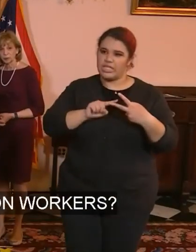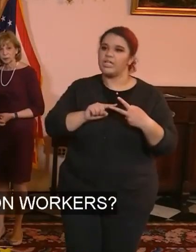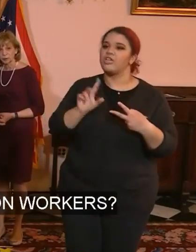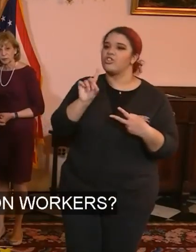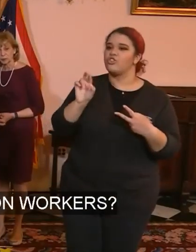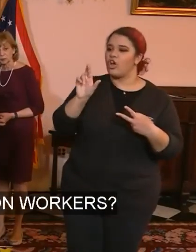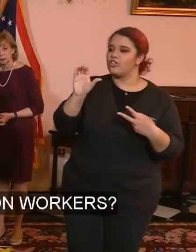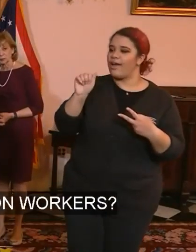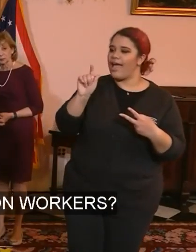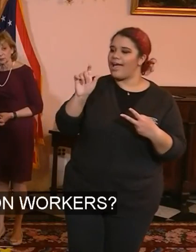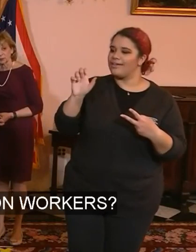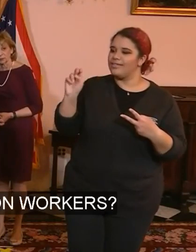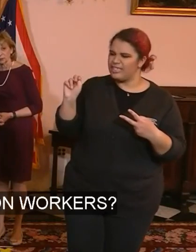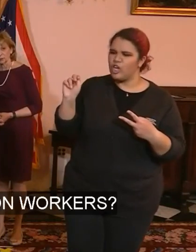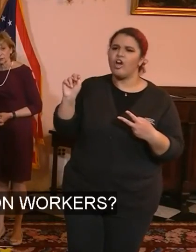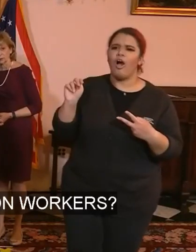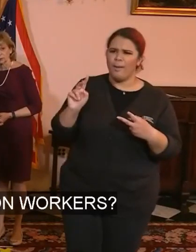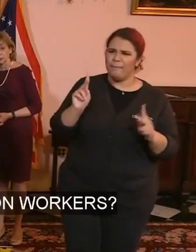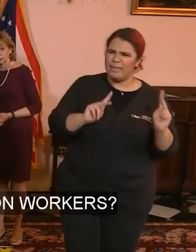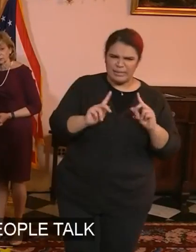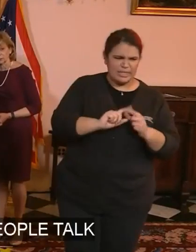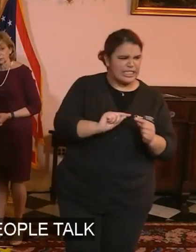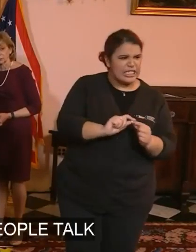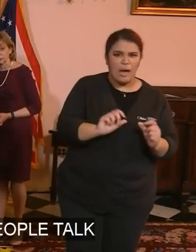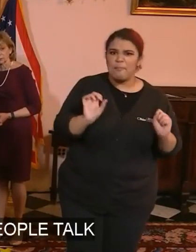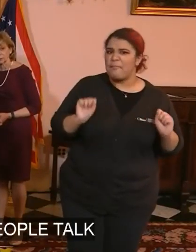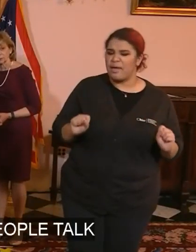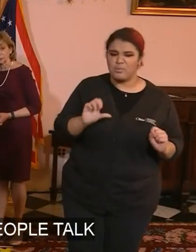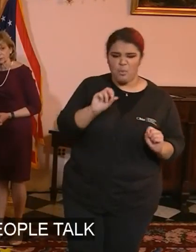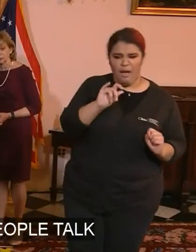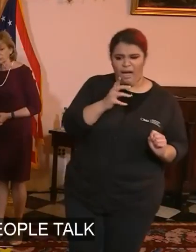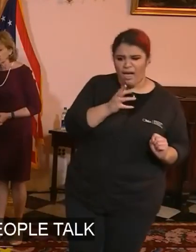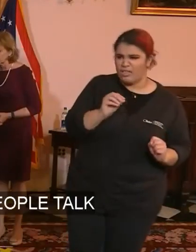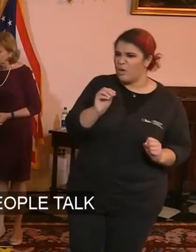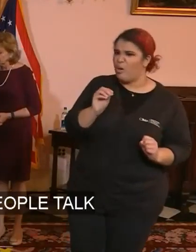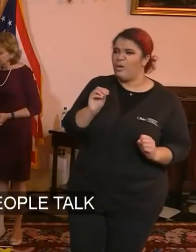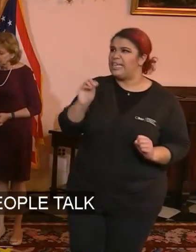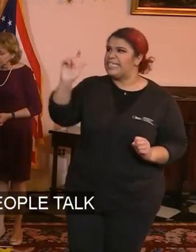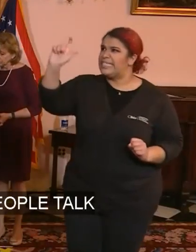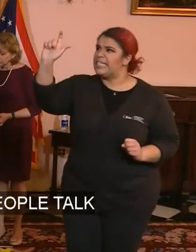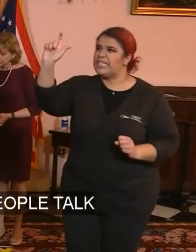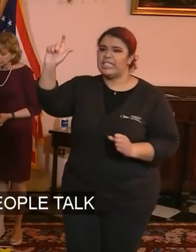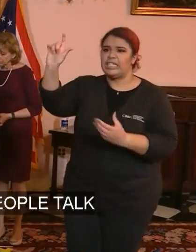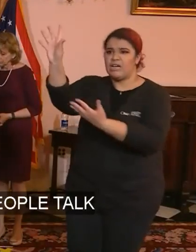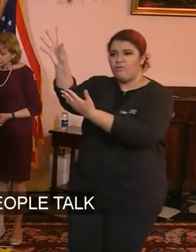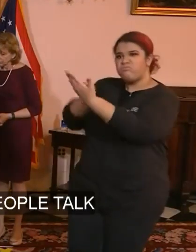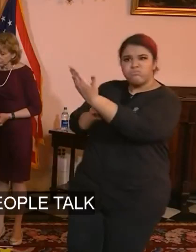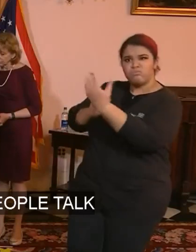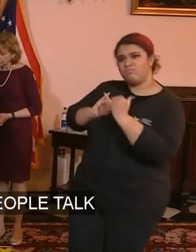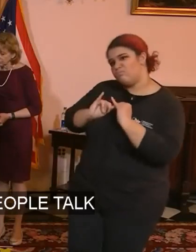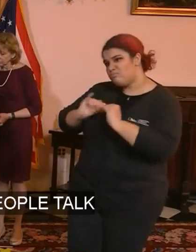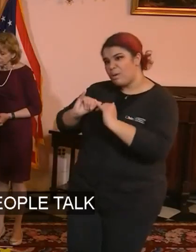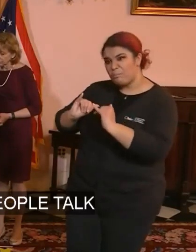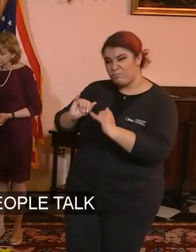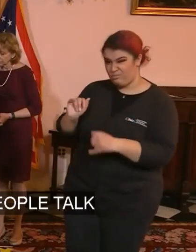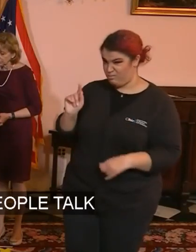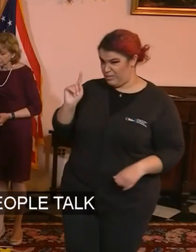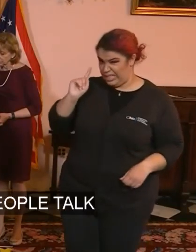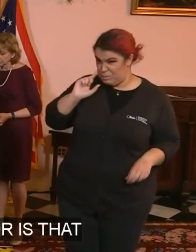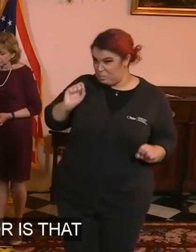may become Italy. Is that true, or is it just something people like to say, I guess, for comparison's sake?